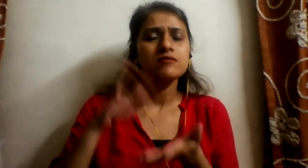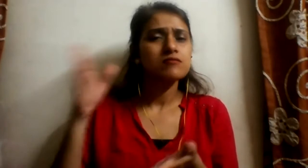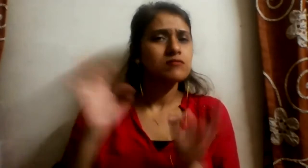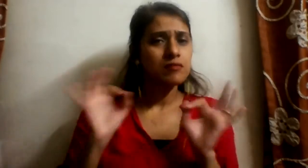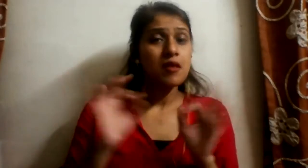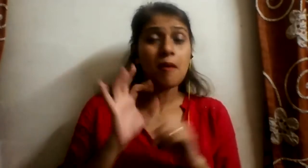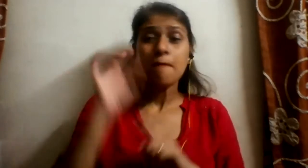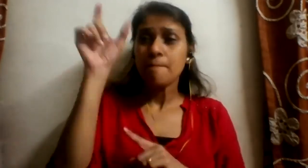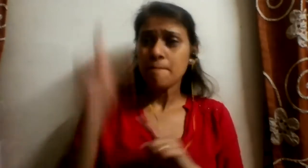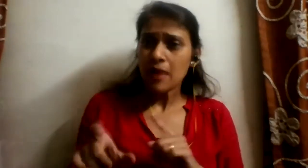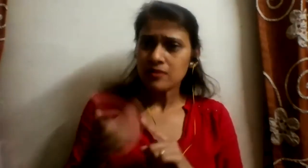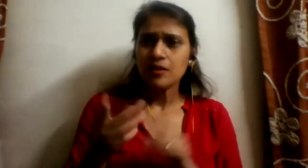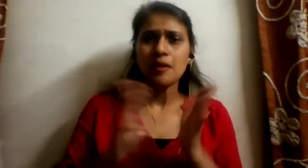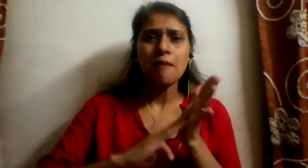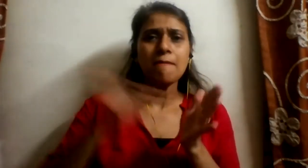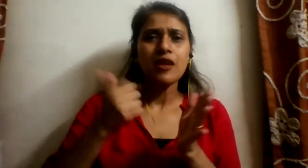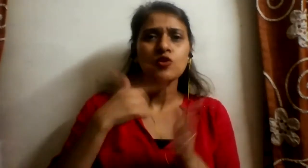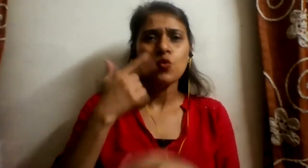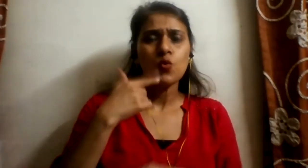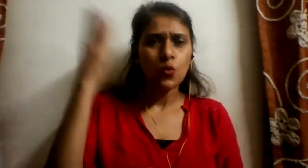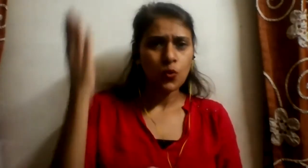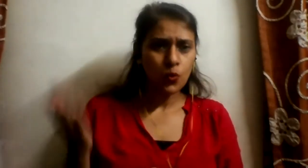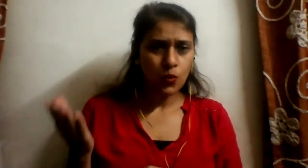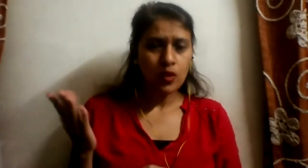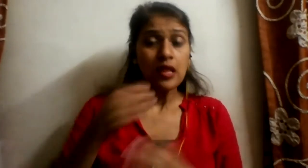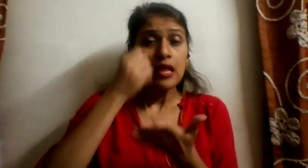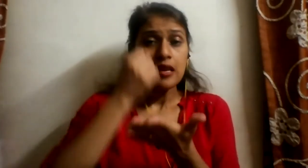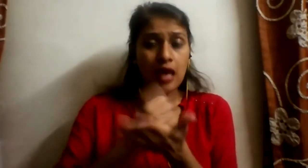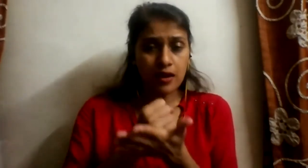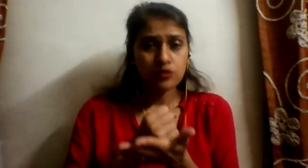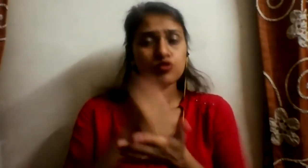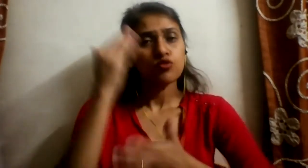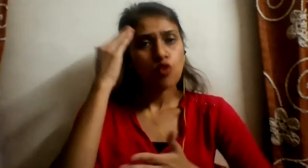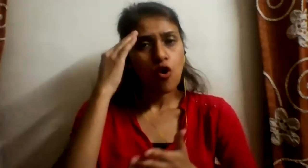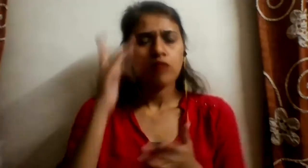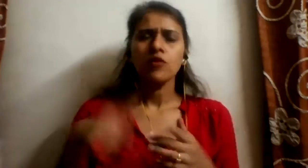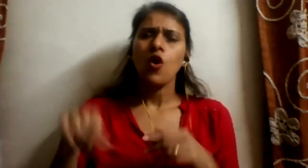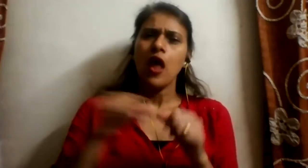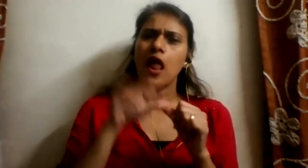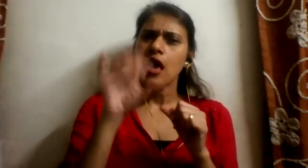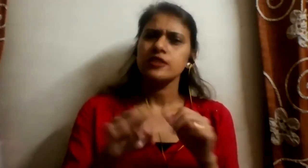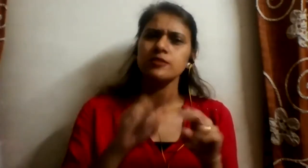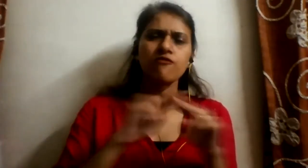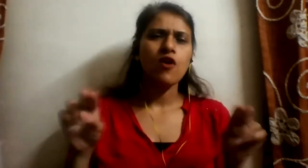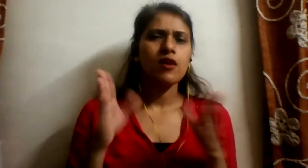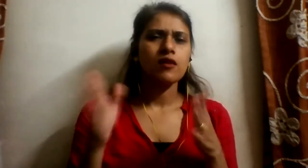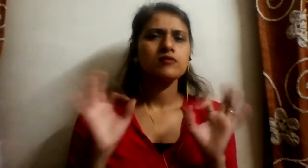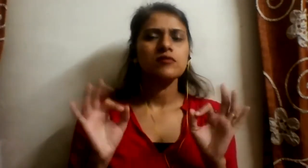minister who was there and whose rights they thought could not be infringed. He had equal rights. So we